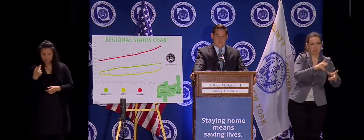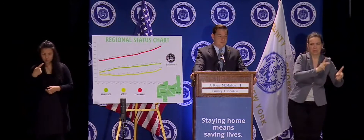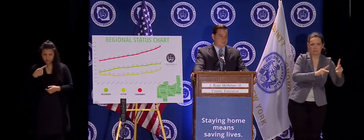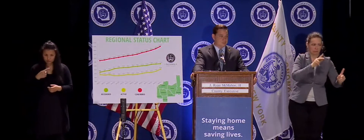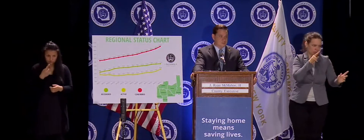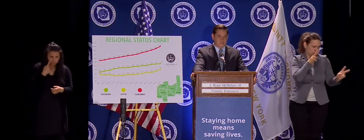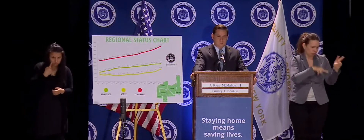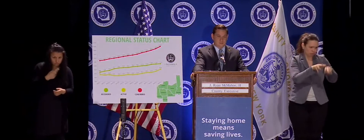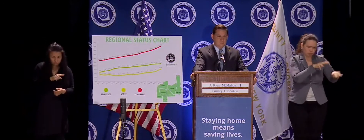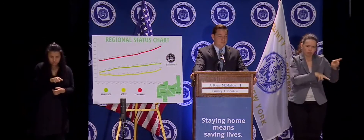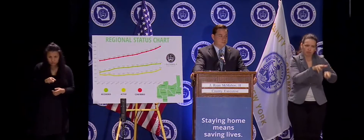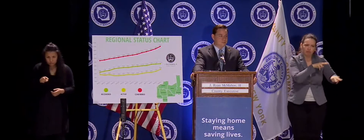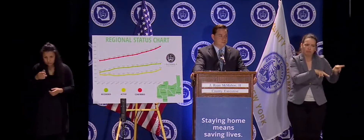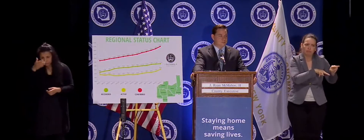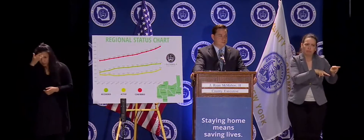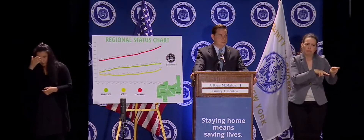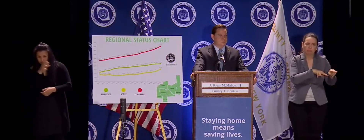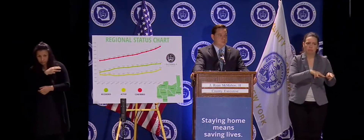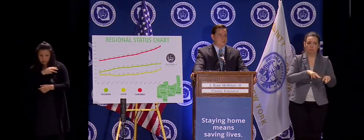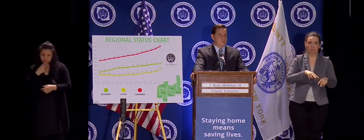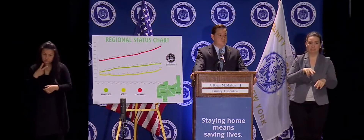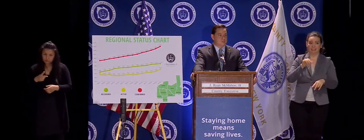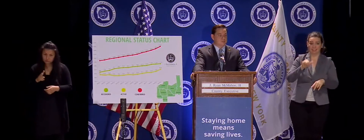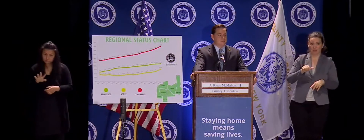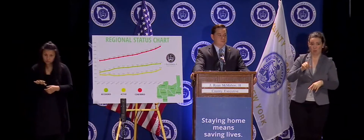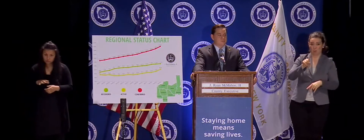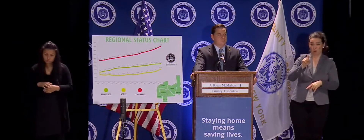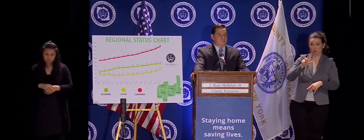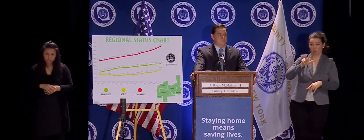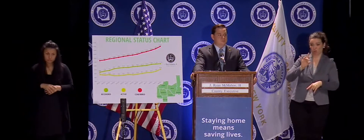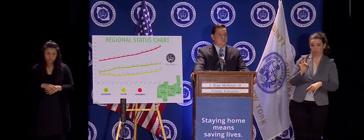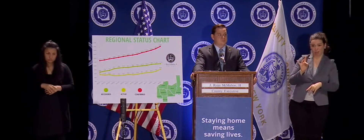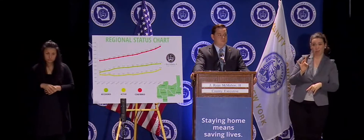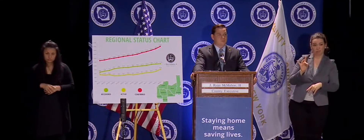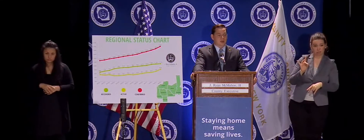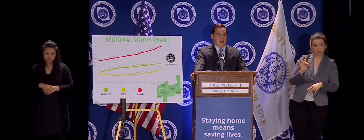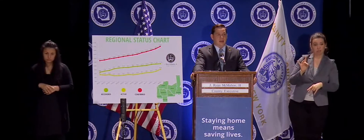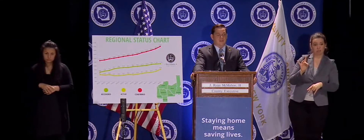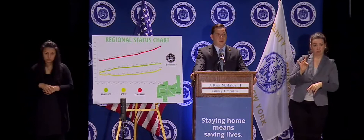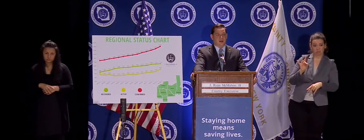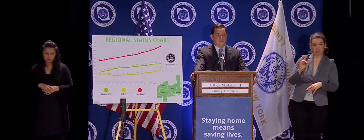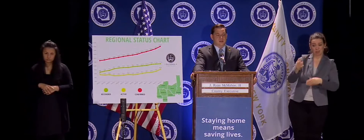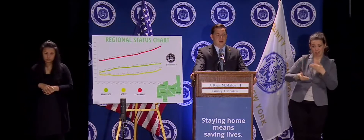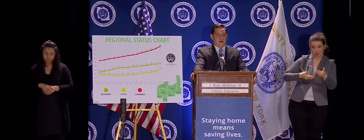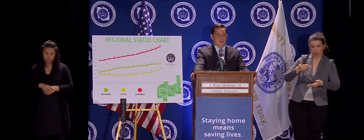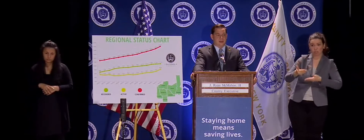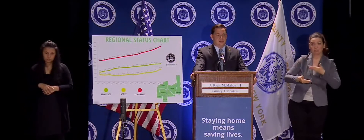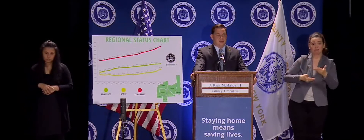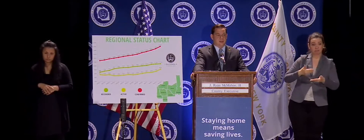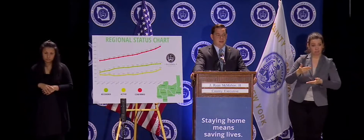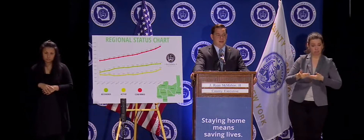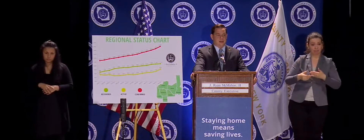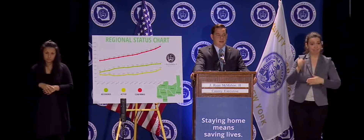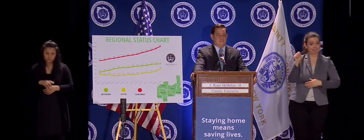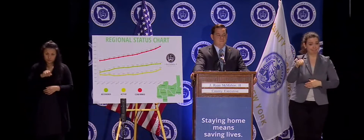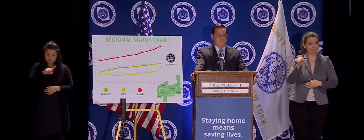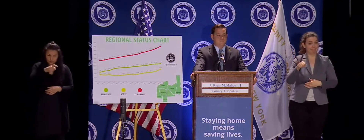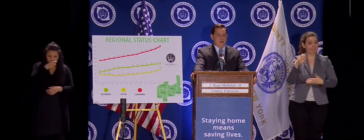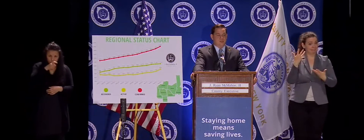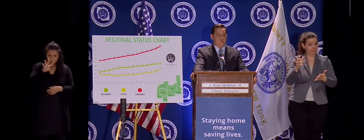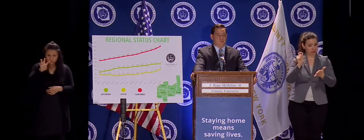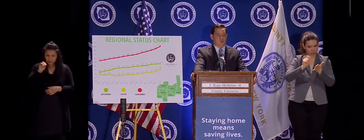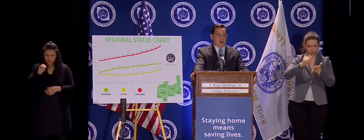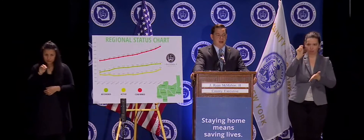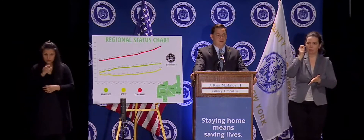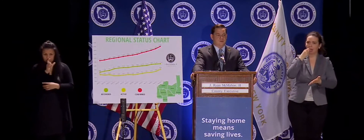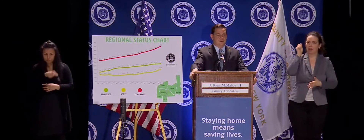And We what have that about many? the rest of the region? I think it's 233 for all of Central. I thought I saw on